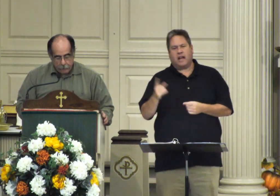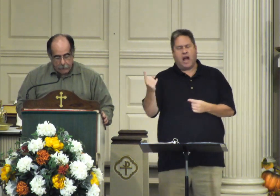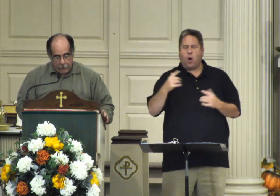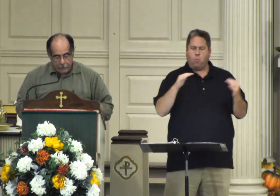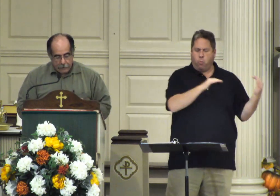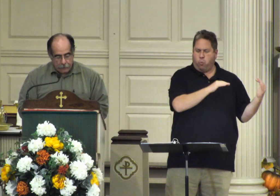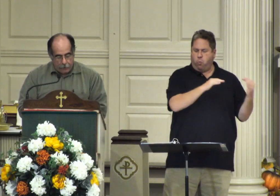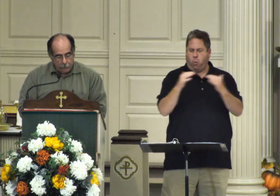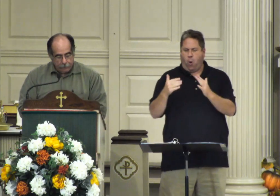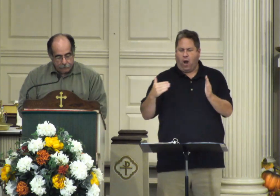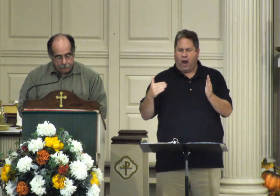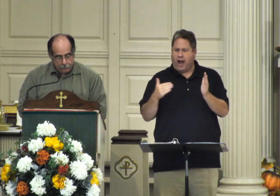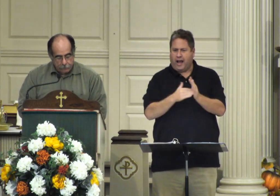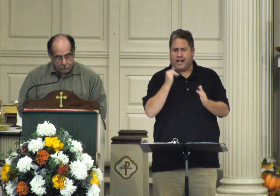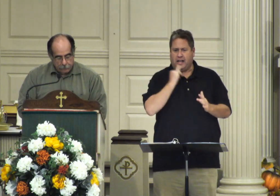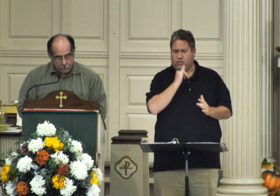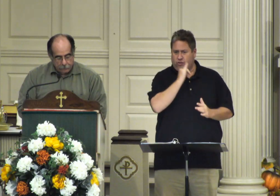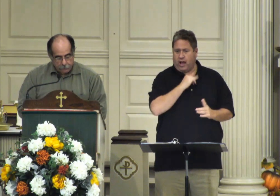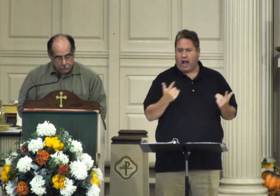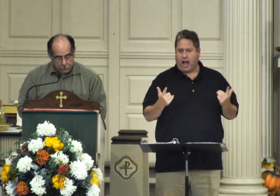war against Israel.